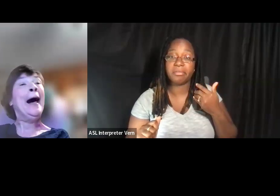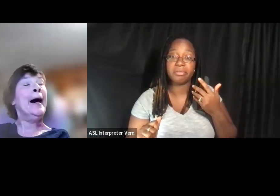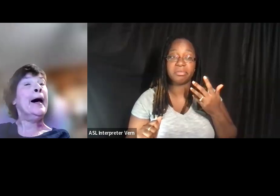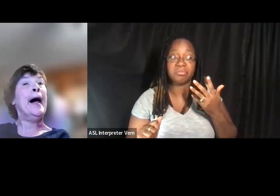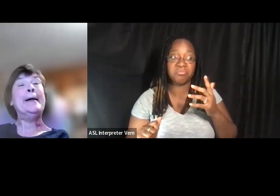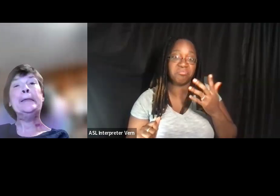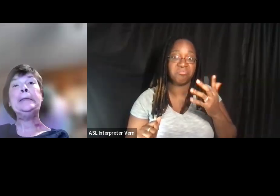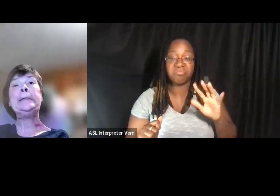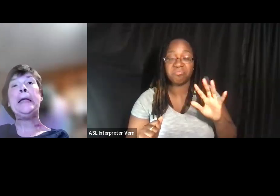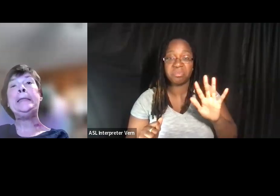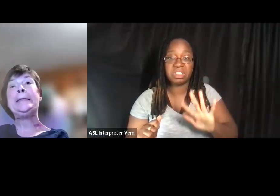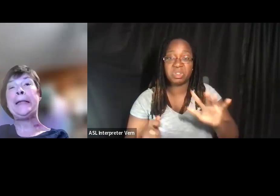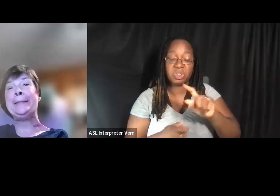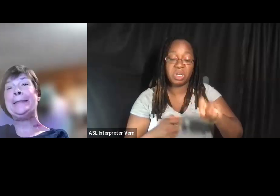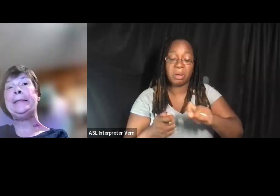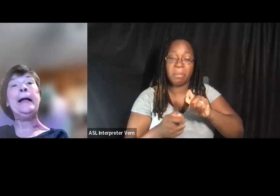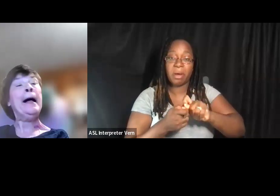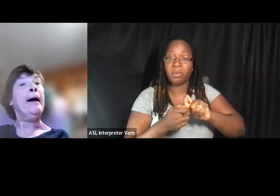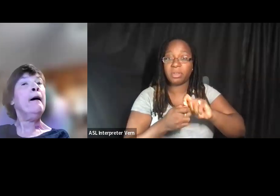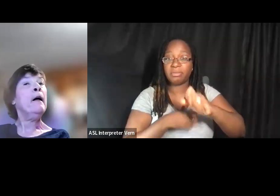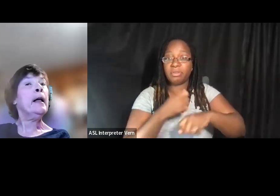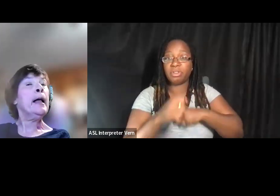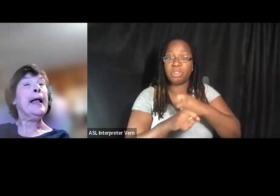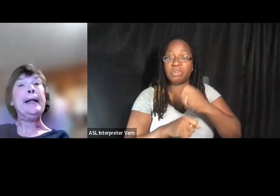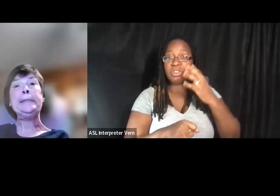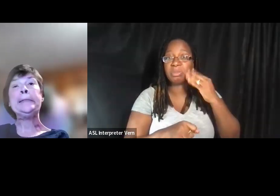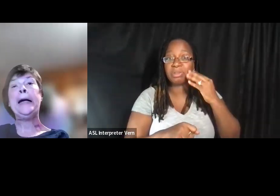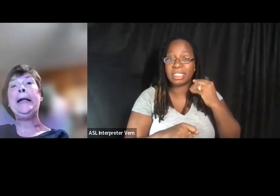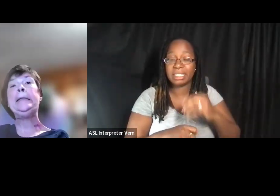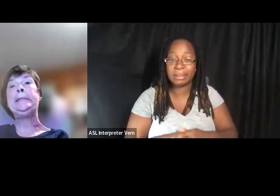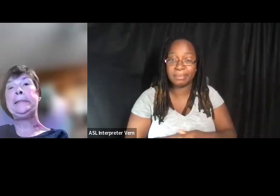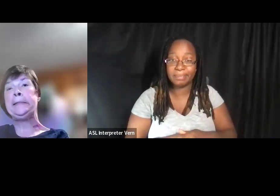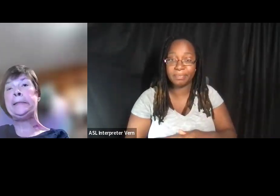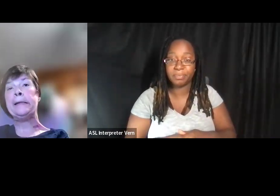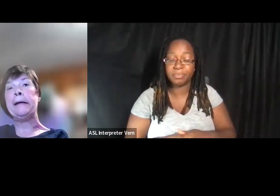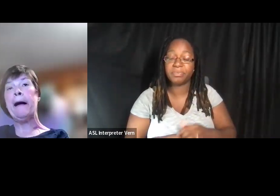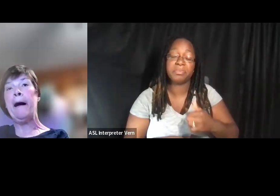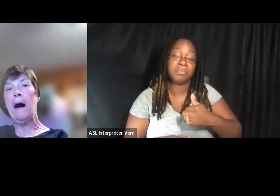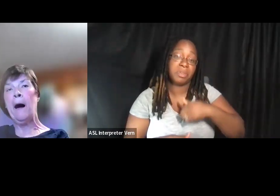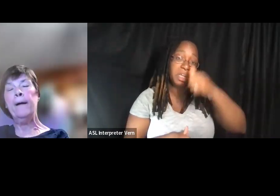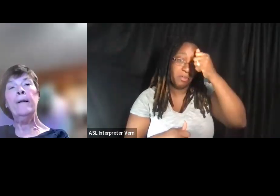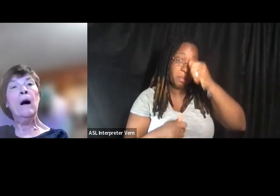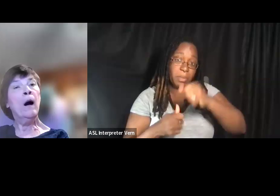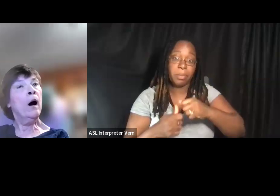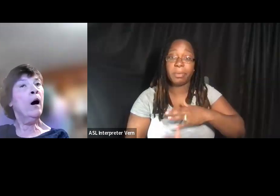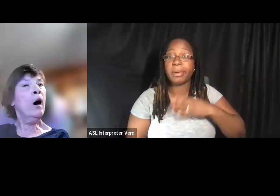him ever since he was in grade school.